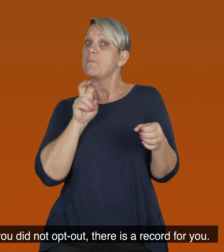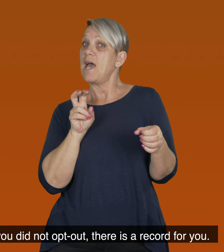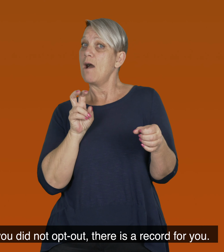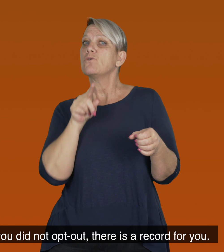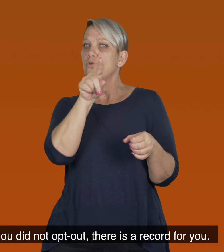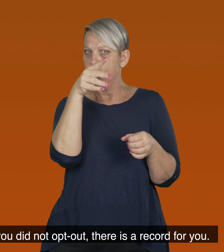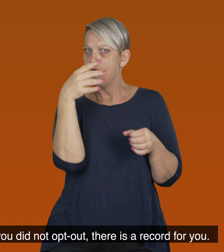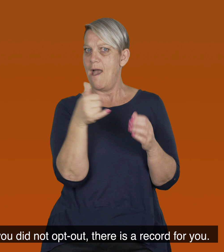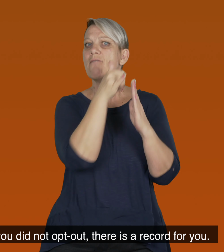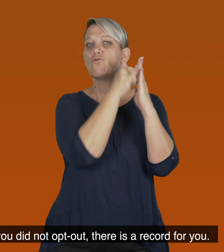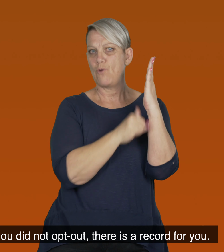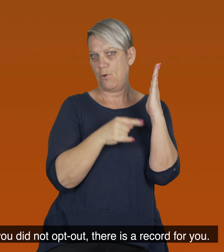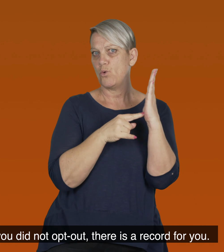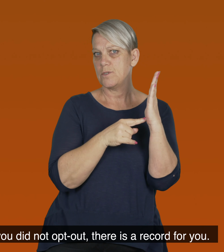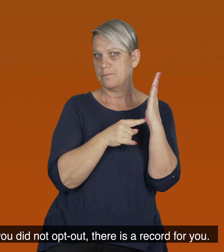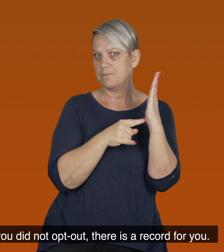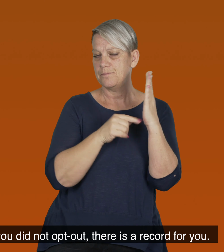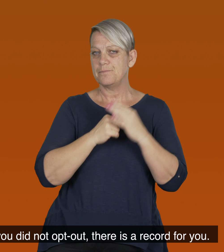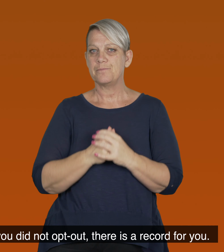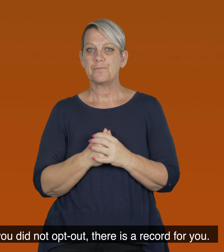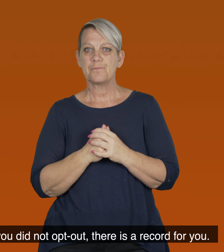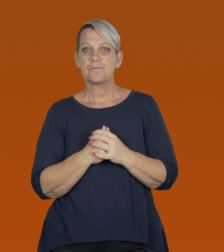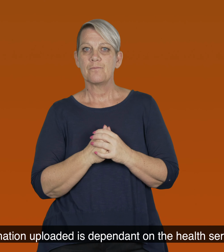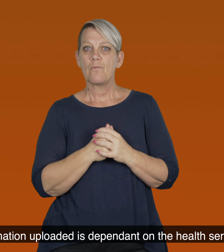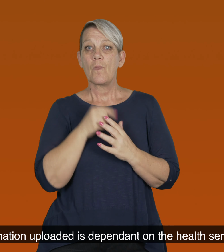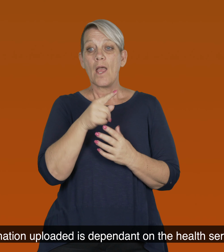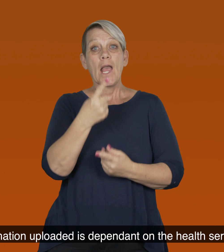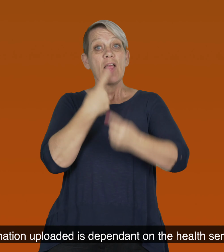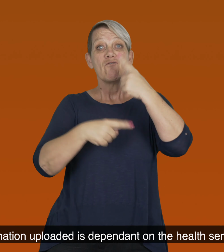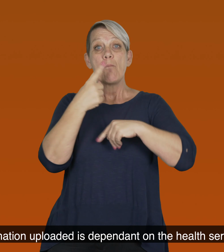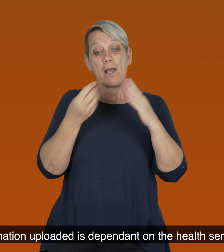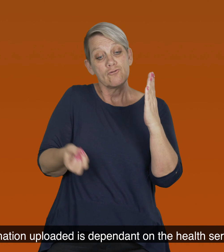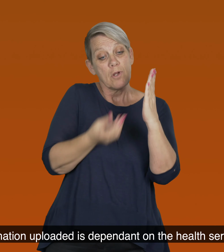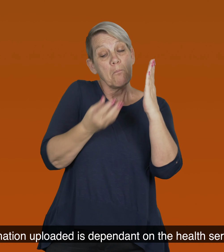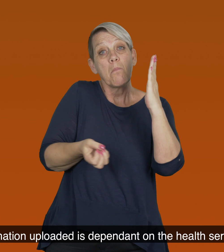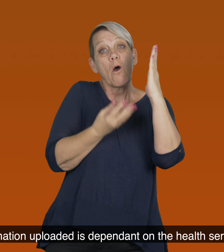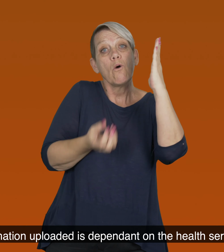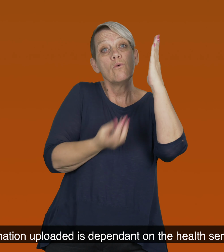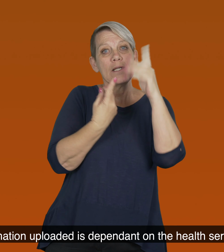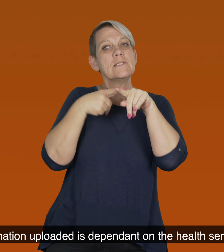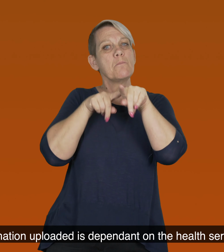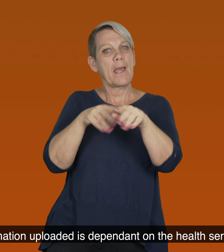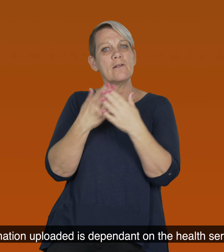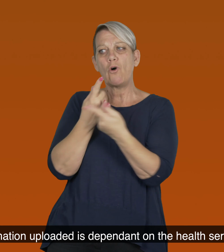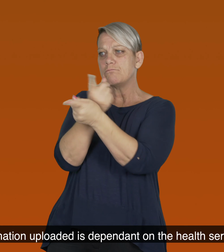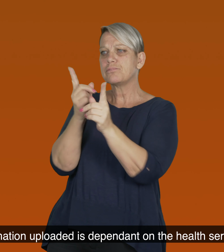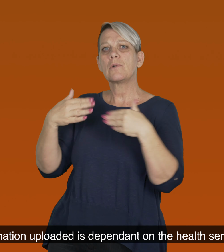not opt out, there is a record for you. The information uploaded is dependent on the health